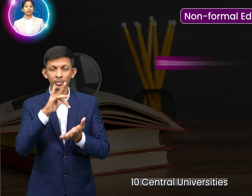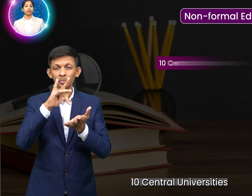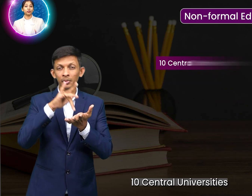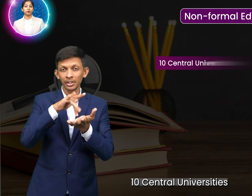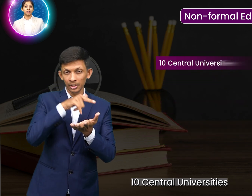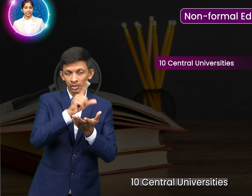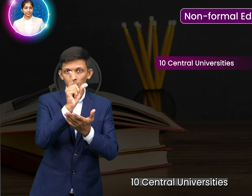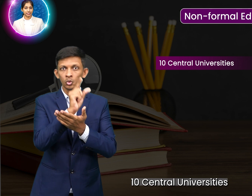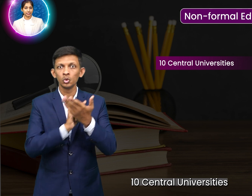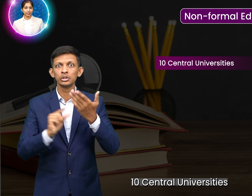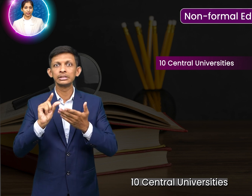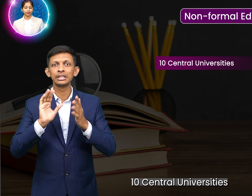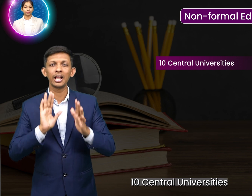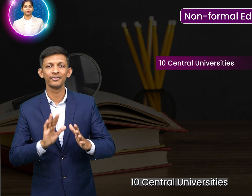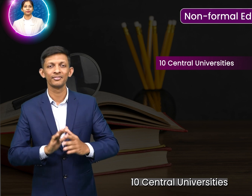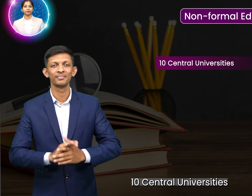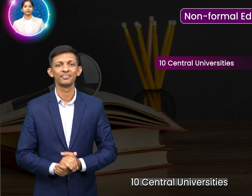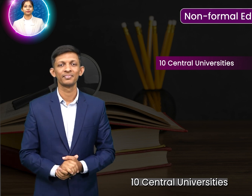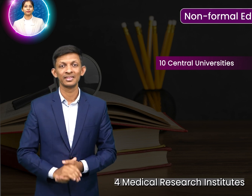10 Central Universities,